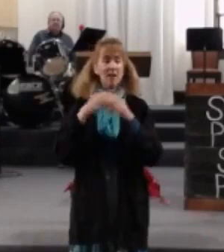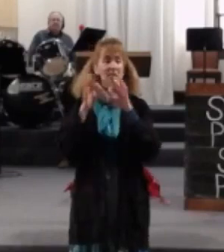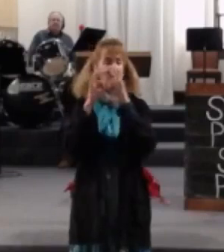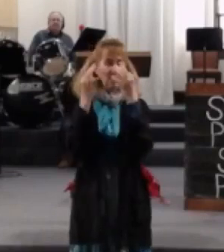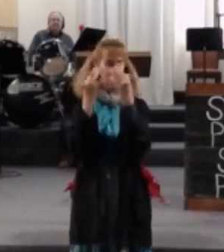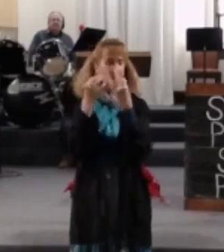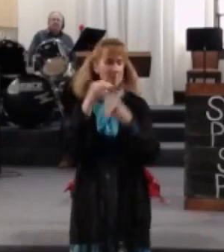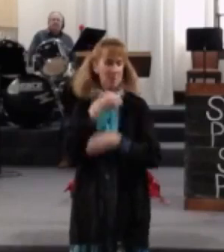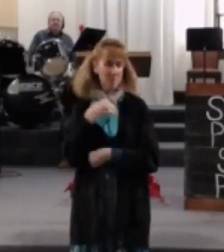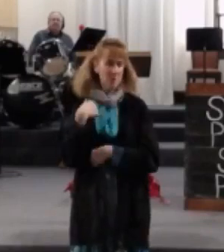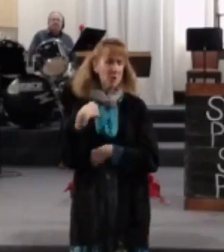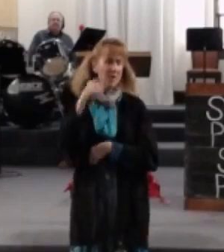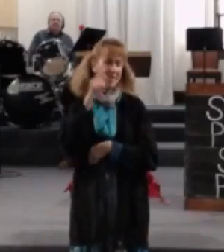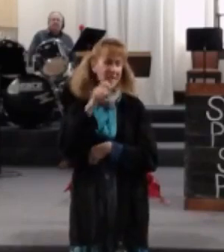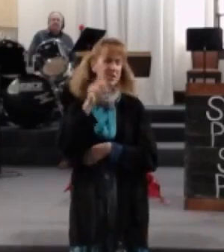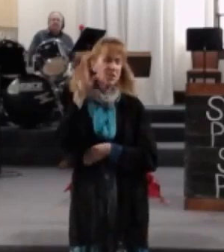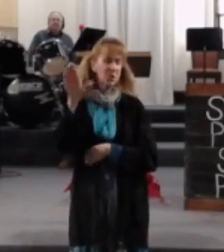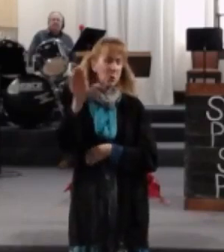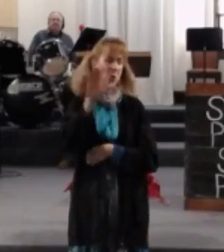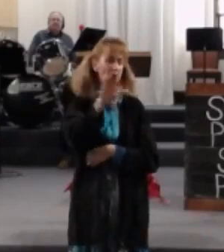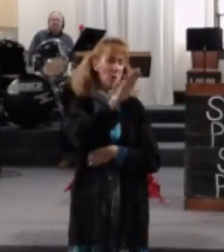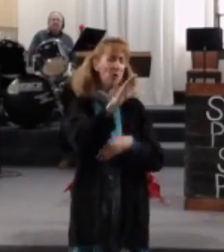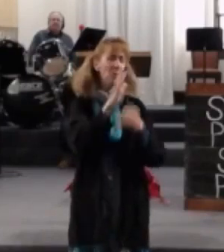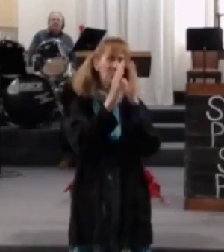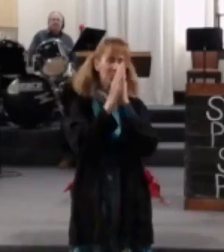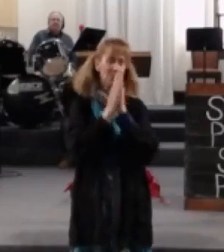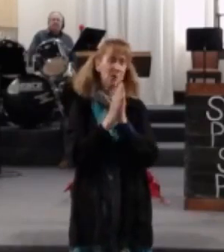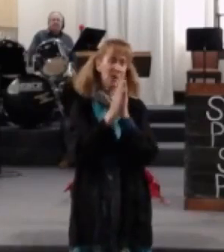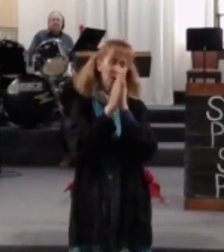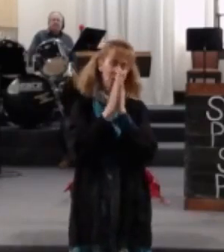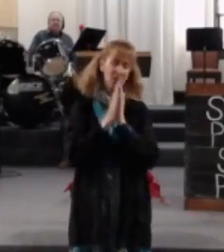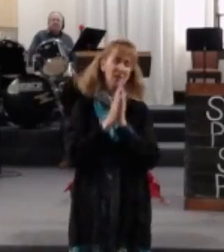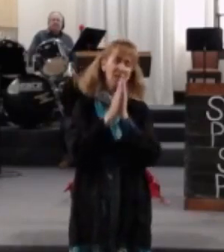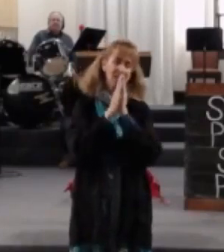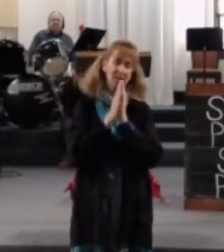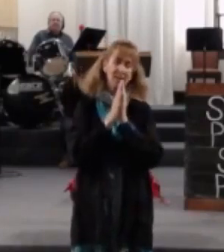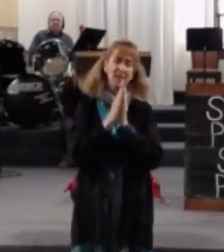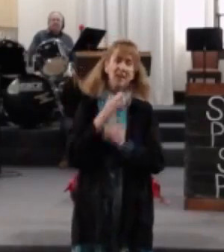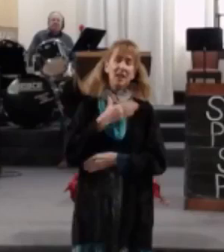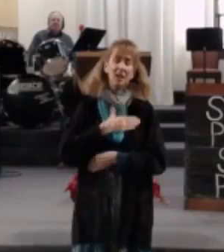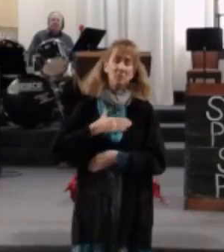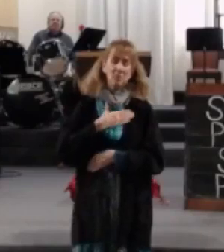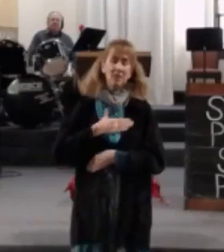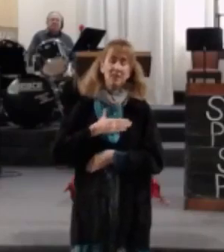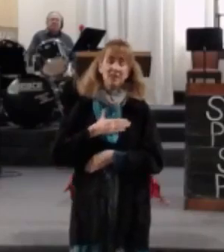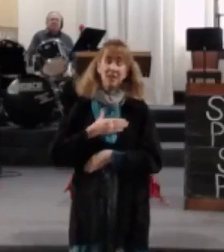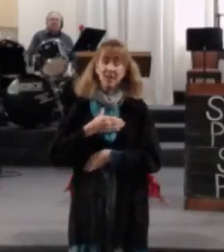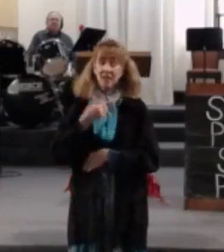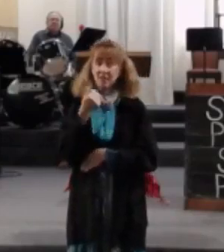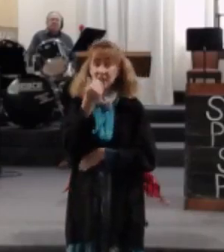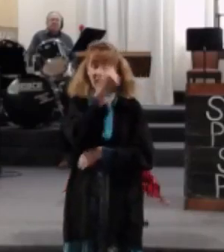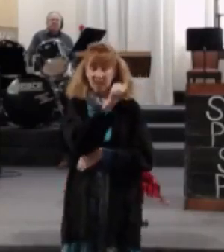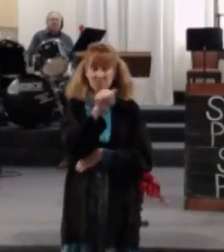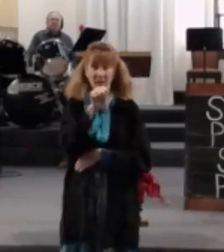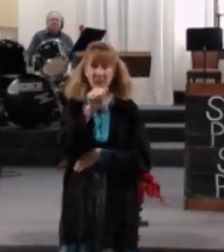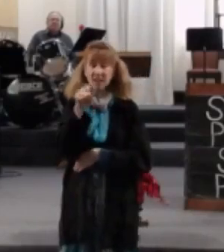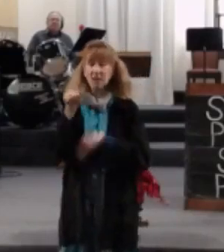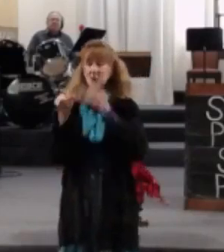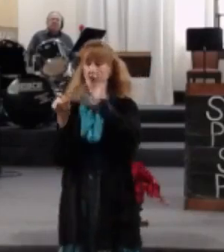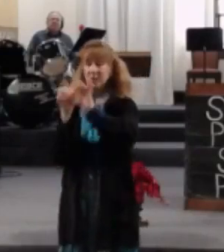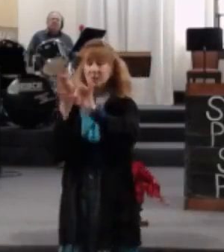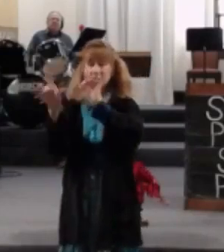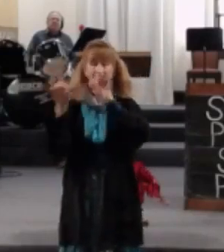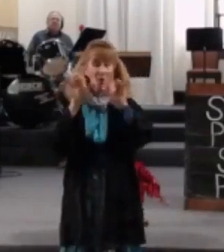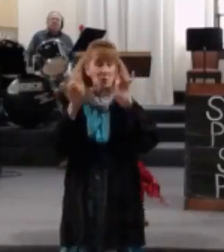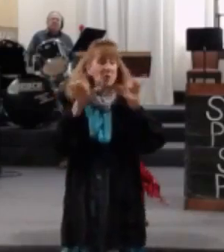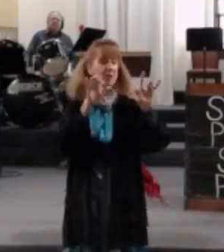thank you for praying for him. And I would encourage anybody who can to reach out and just